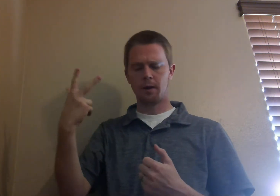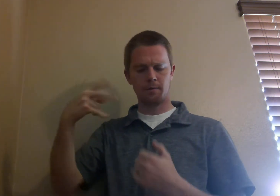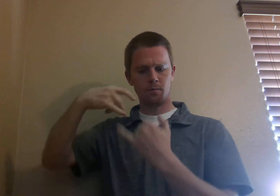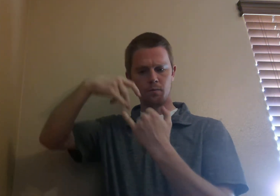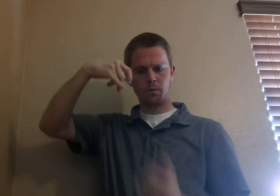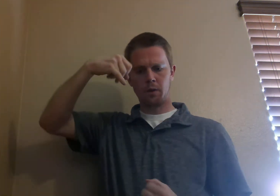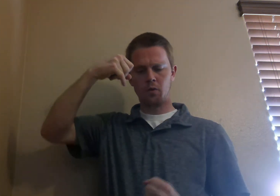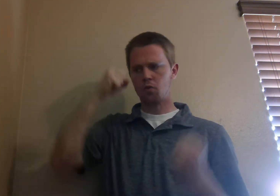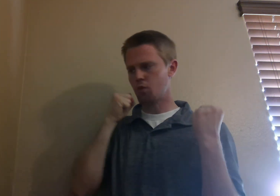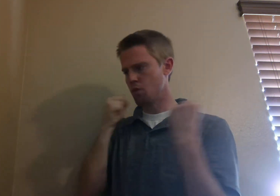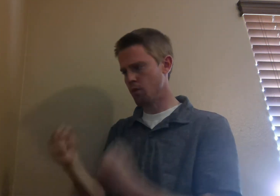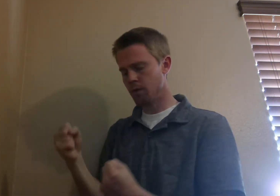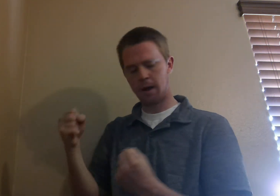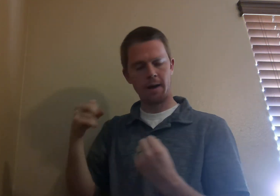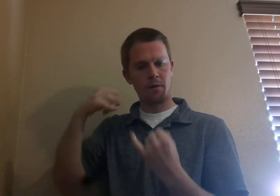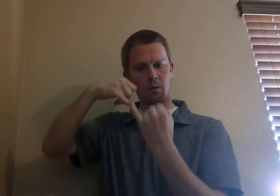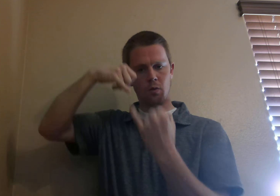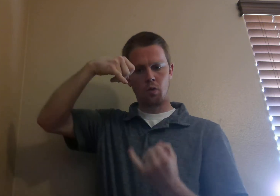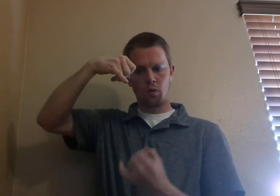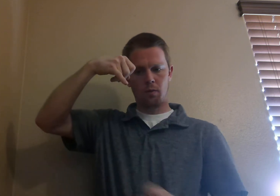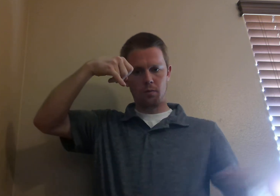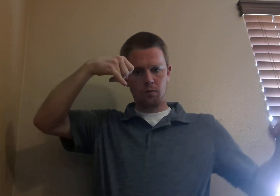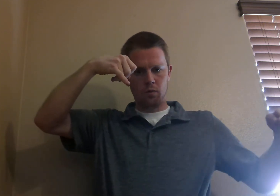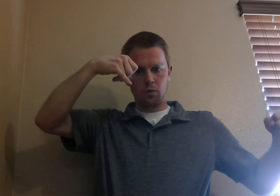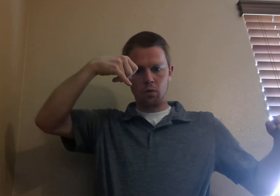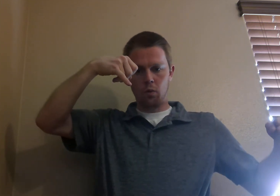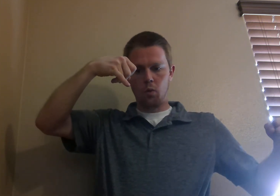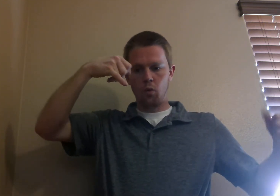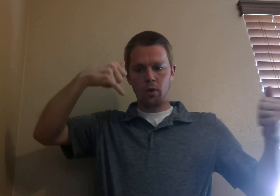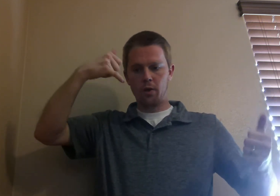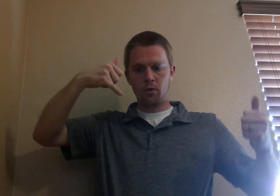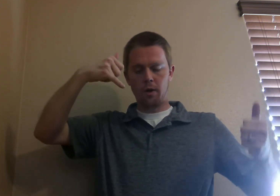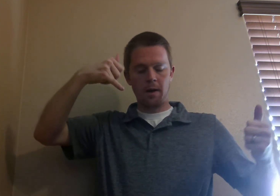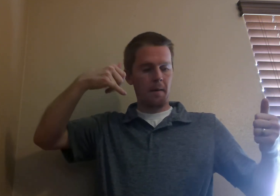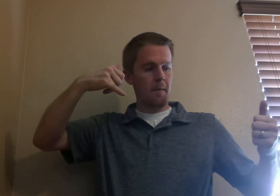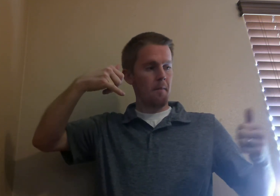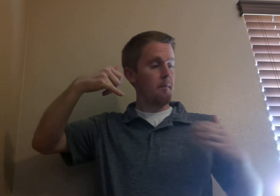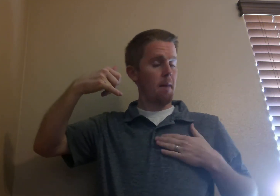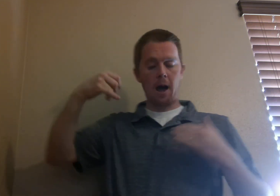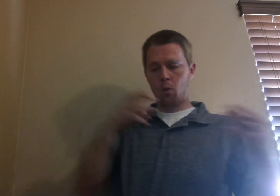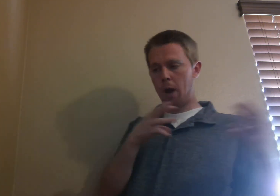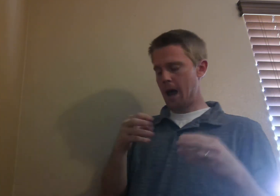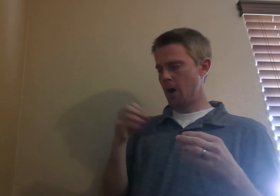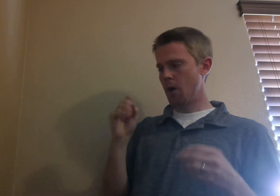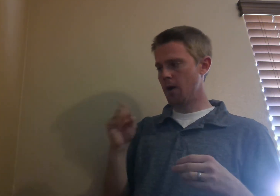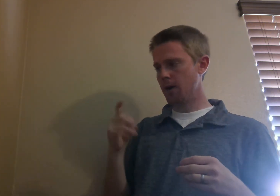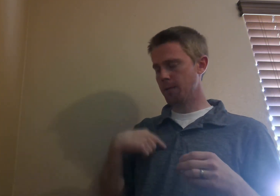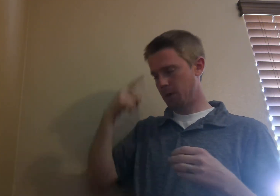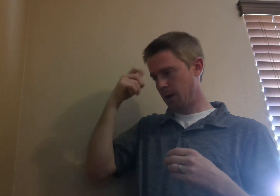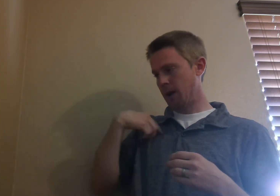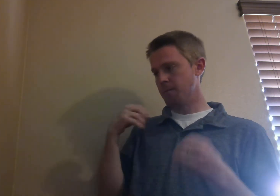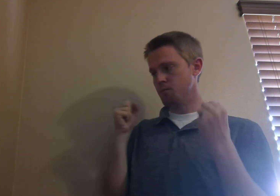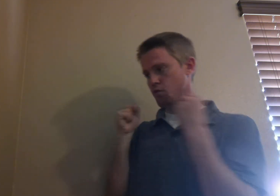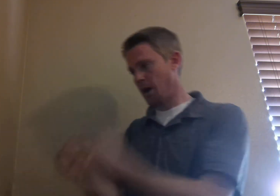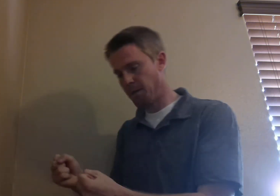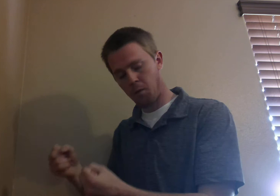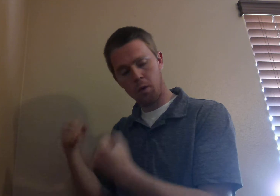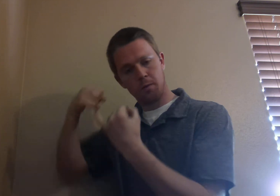go. Yes. Which way is it going? My way. That's right. It's because I'm accelerating, right? Does that make sense to you guys? Yes,